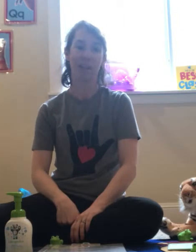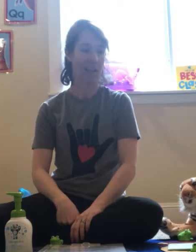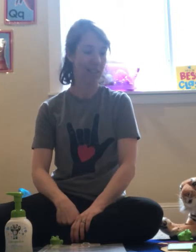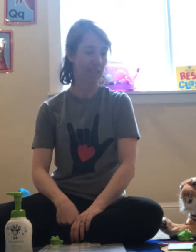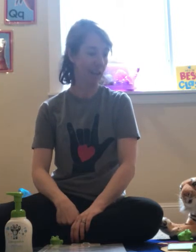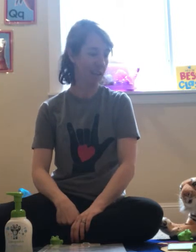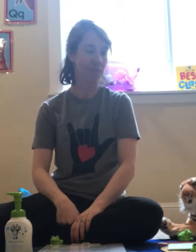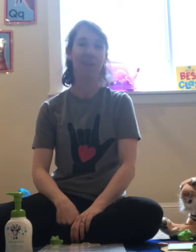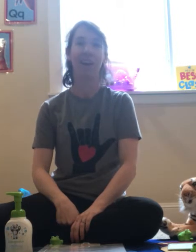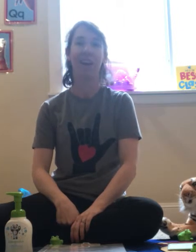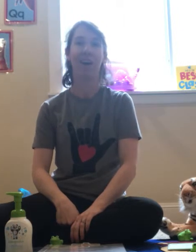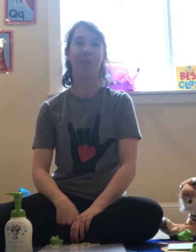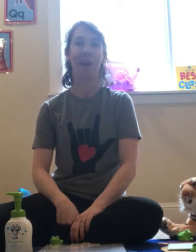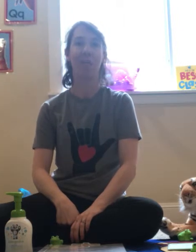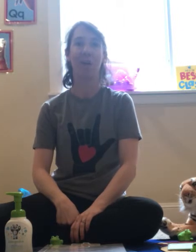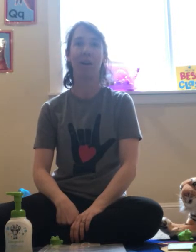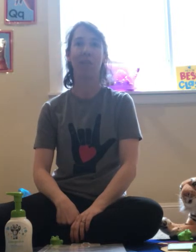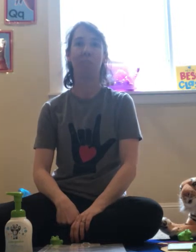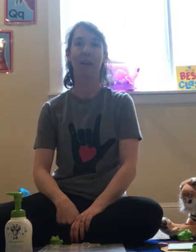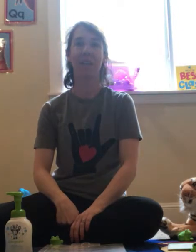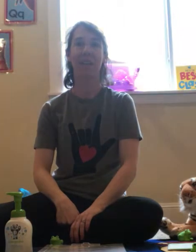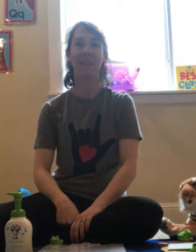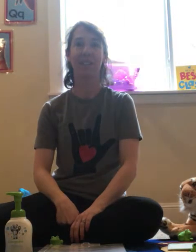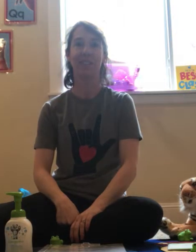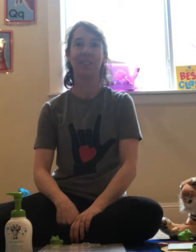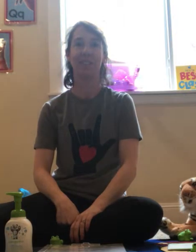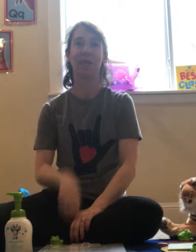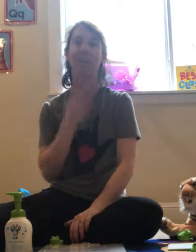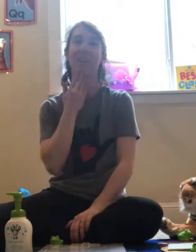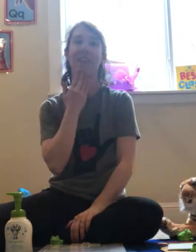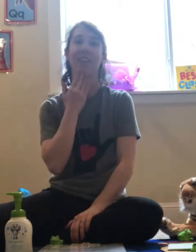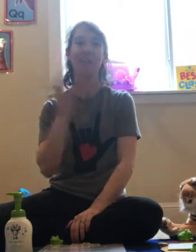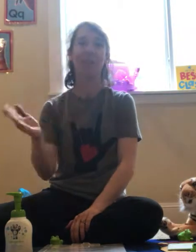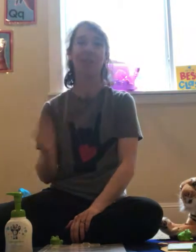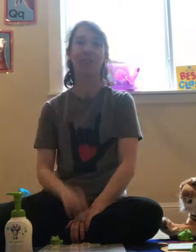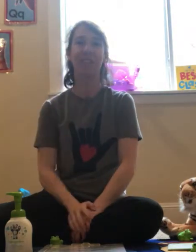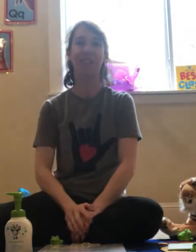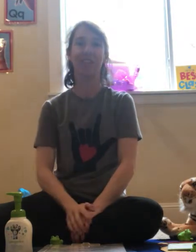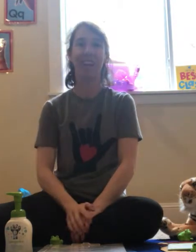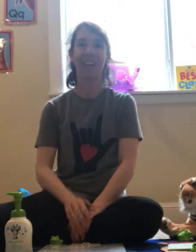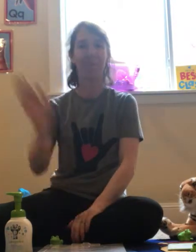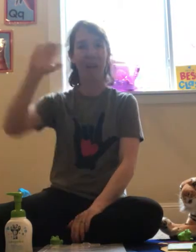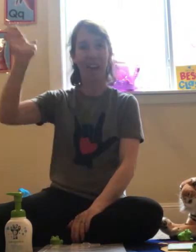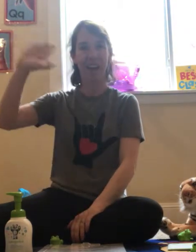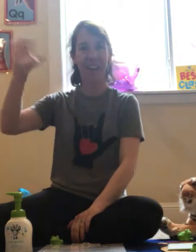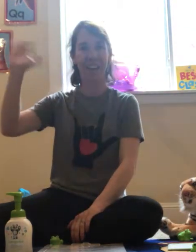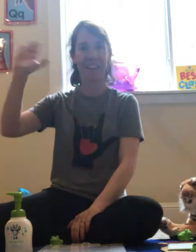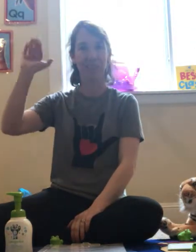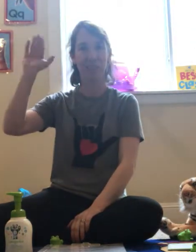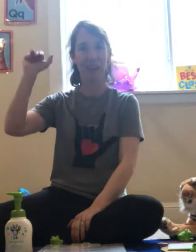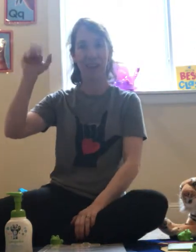that's kind of how I run my classes. So thanks so much for listening, and bye. Bye-bye.